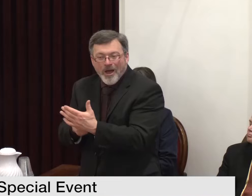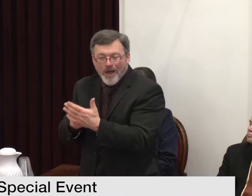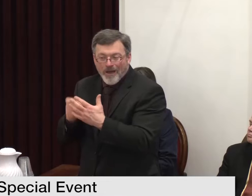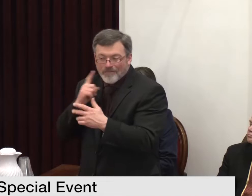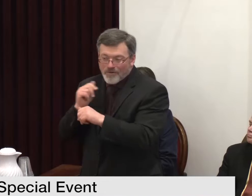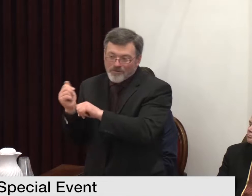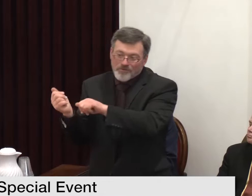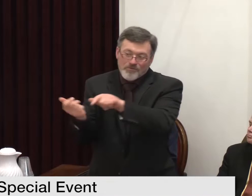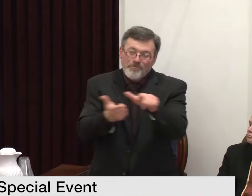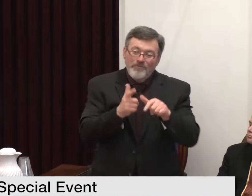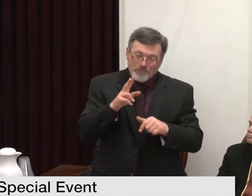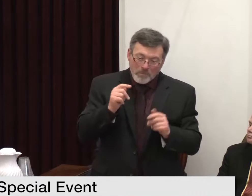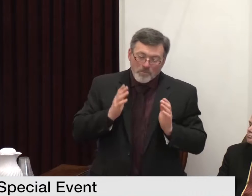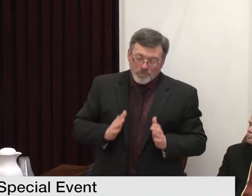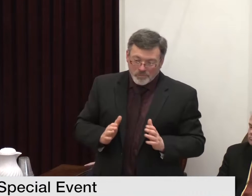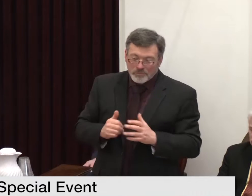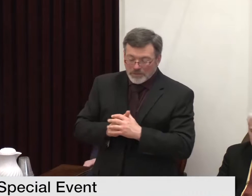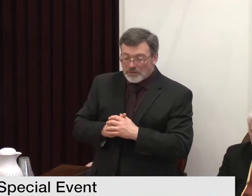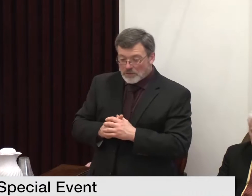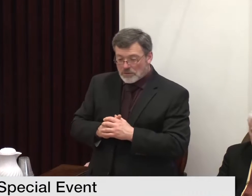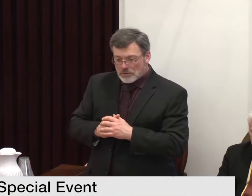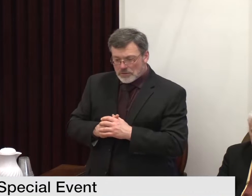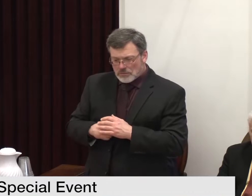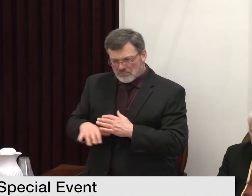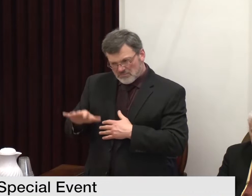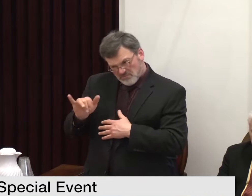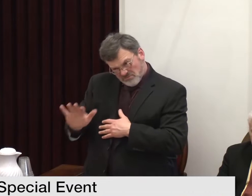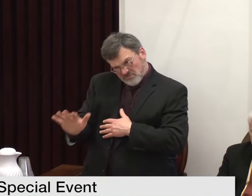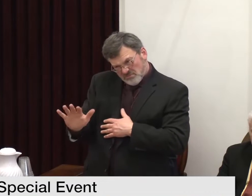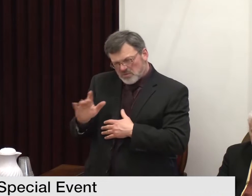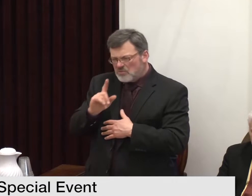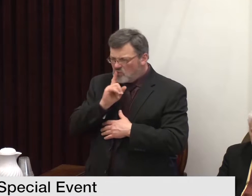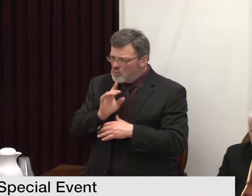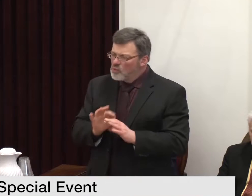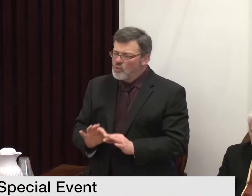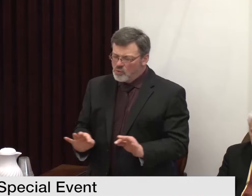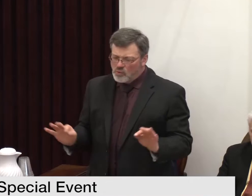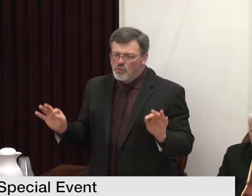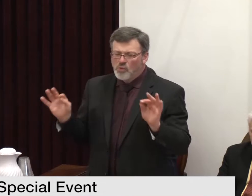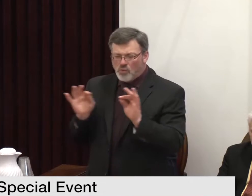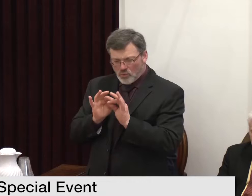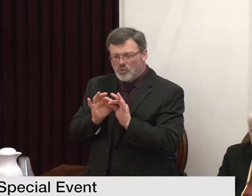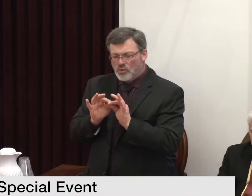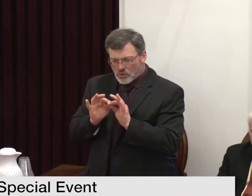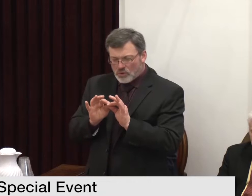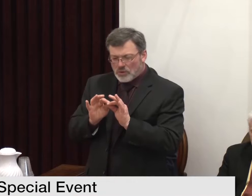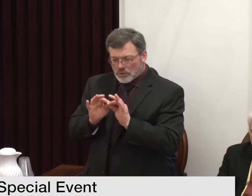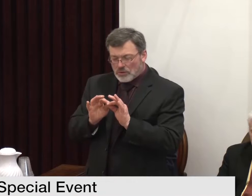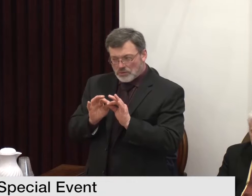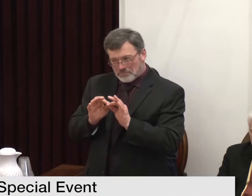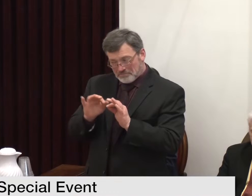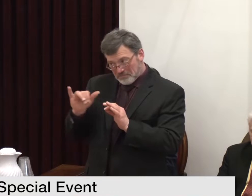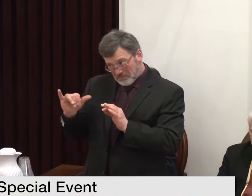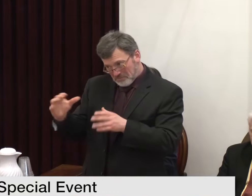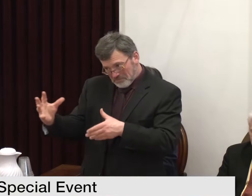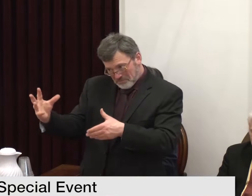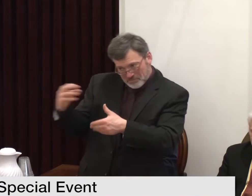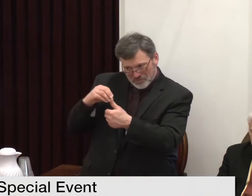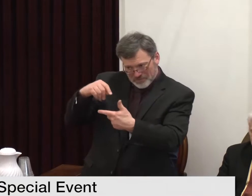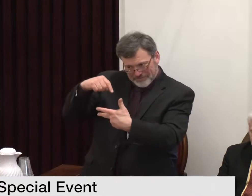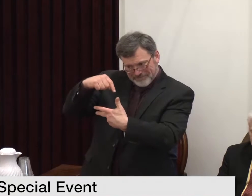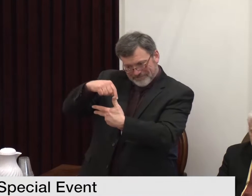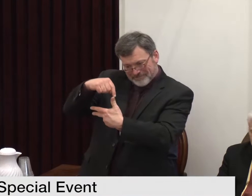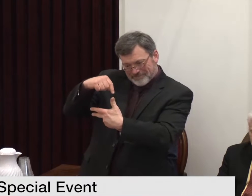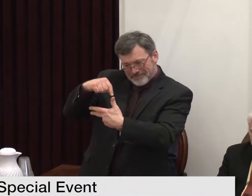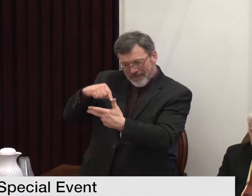While this is important work, job number one for addressing affordability and sustainability is to bring more working